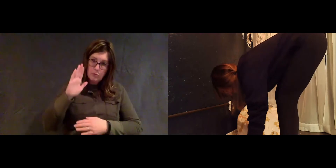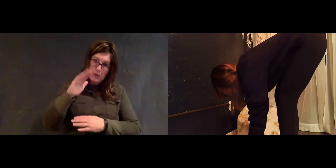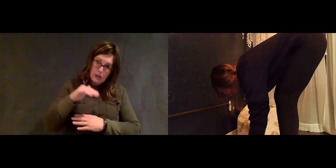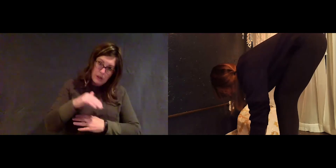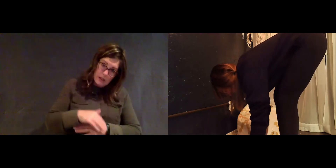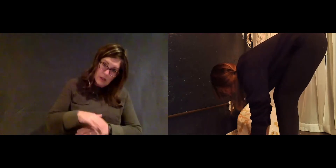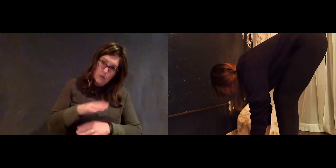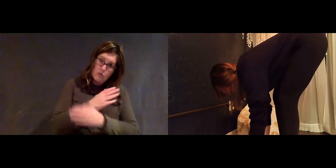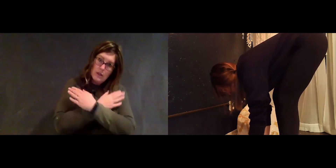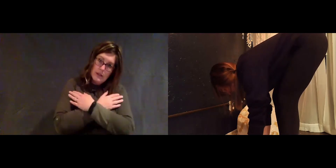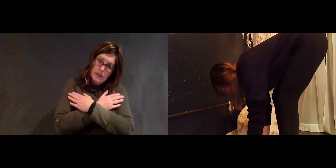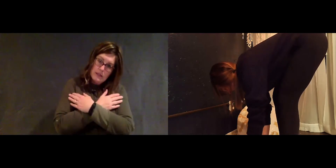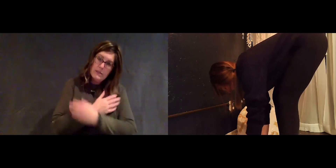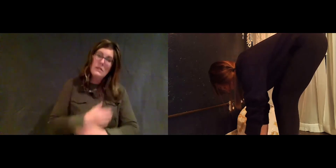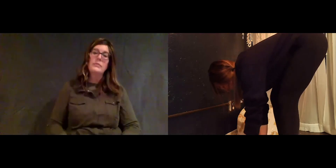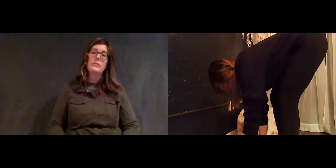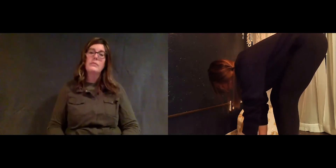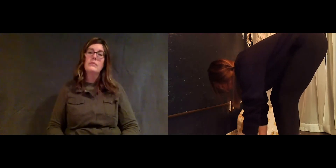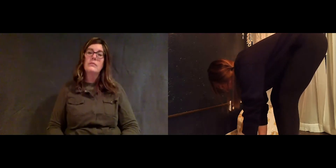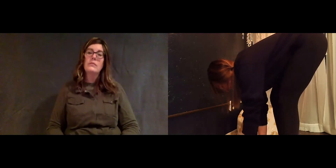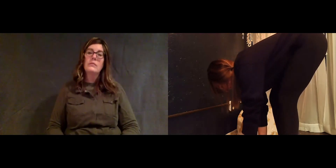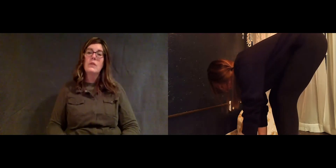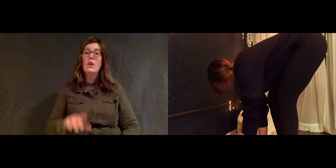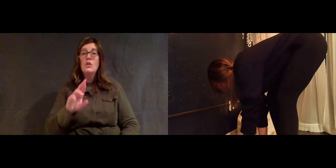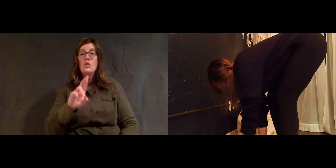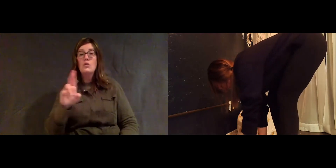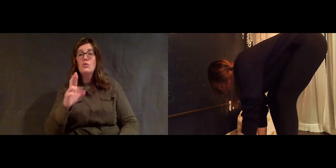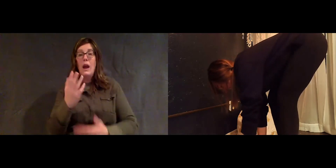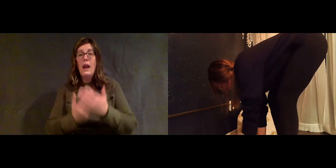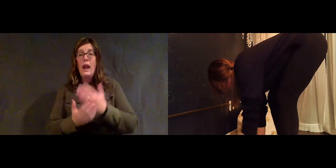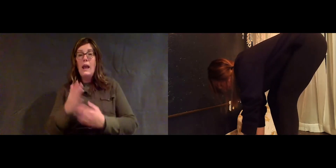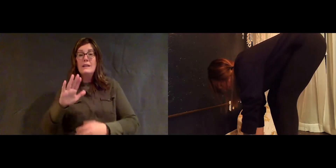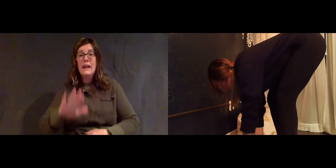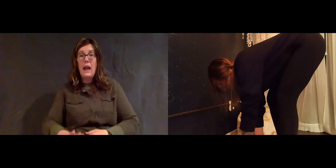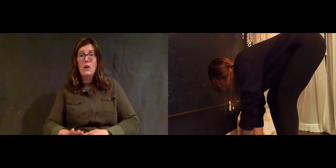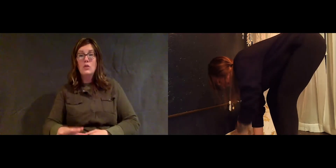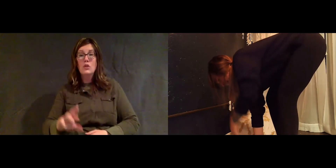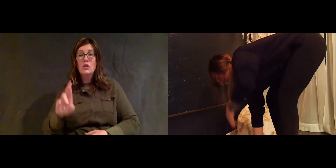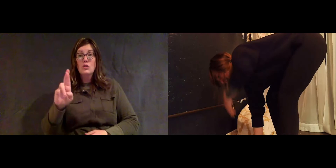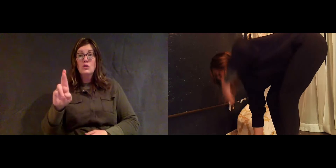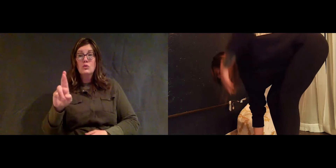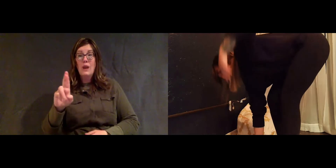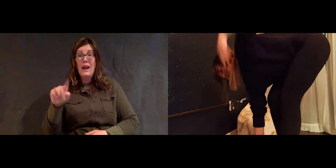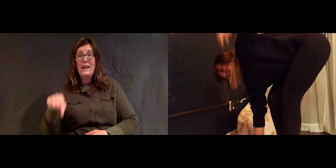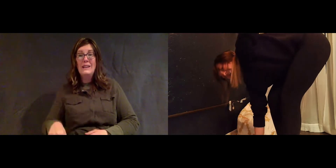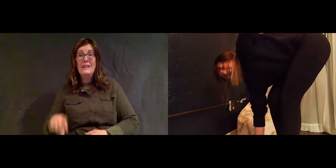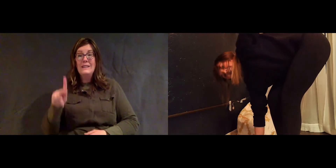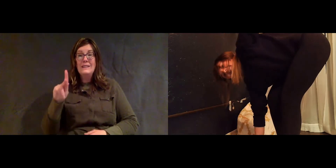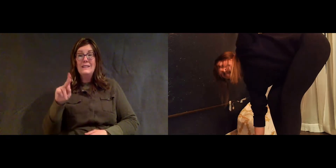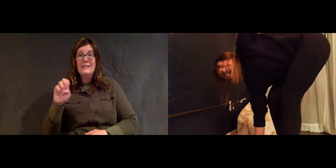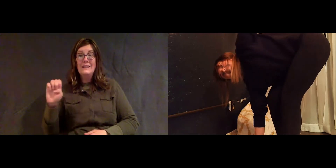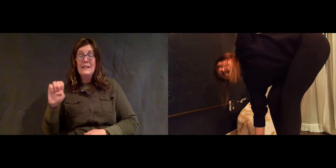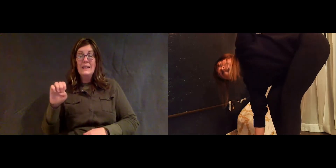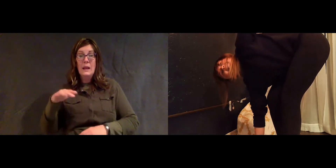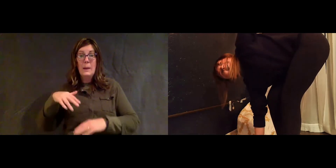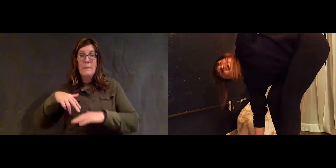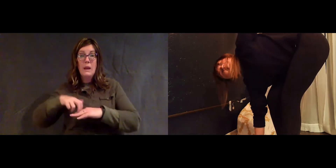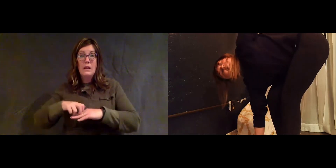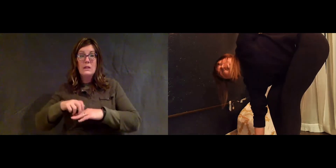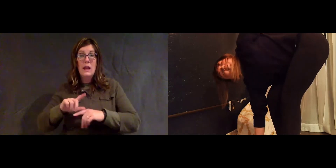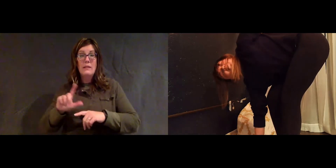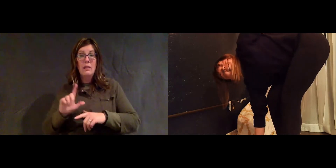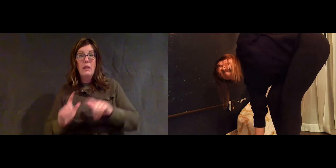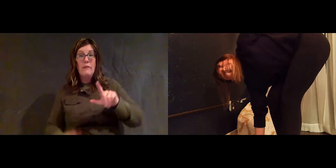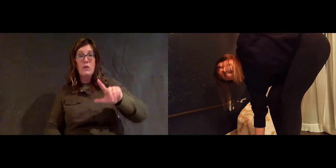From here, keep your right hand down, bend your right knee a little bit more than you think, and then reach your left arm